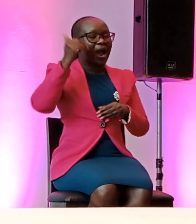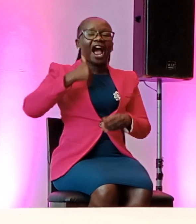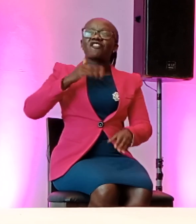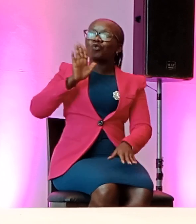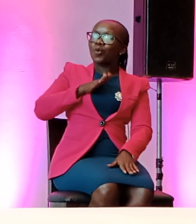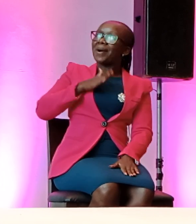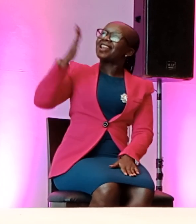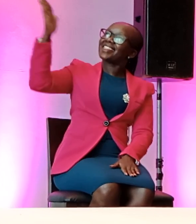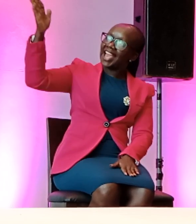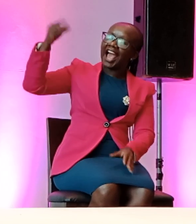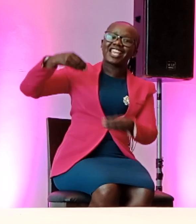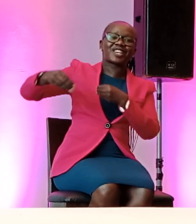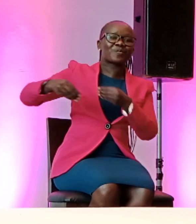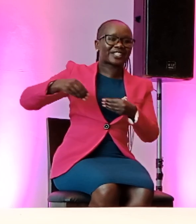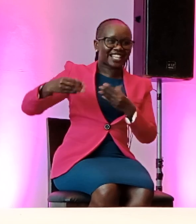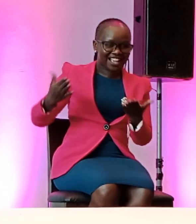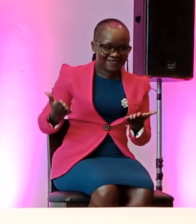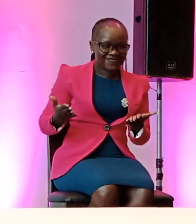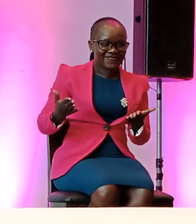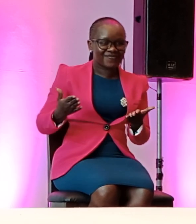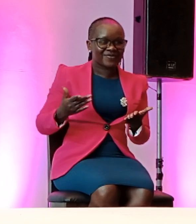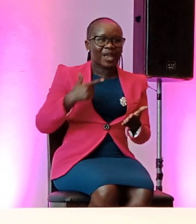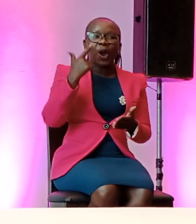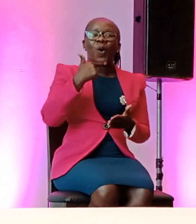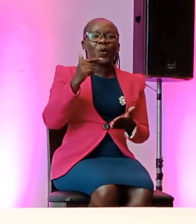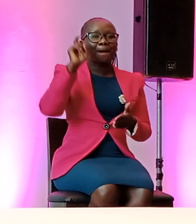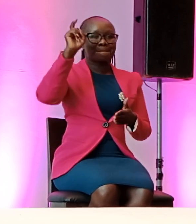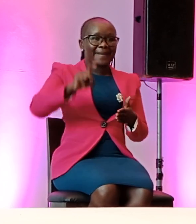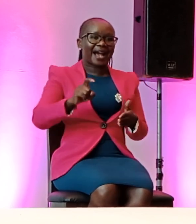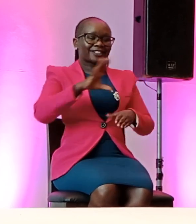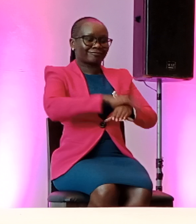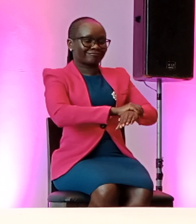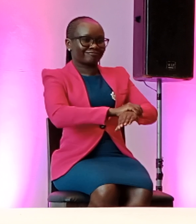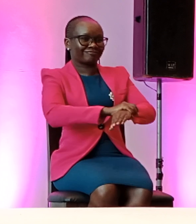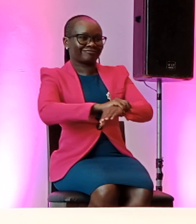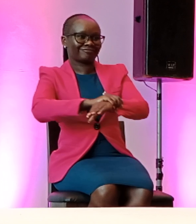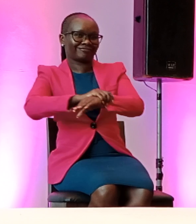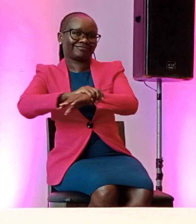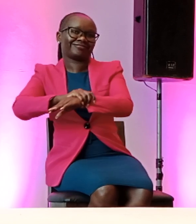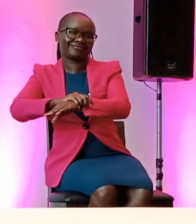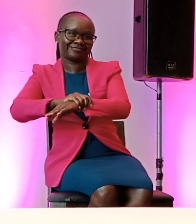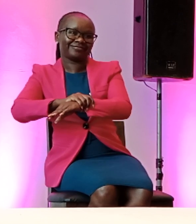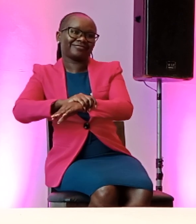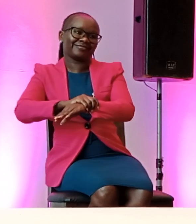woman in Busia who I must hold hand.